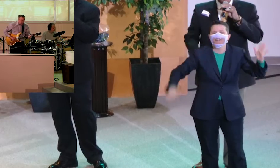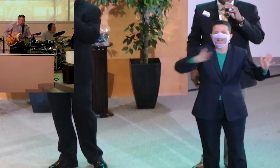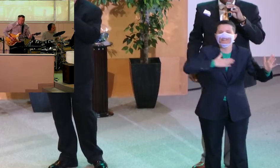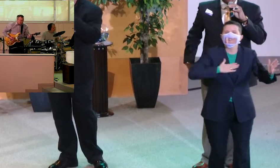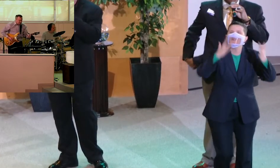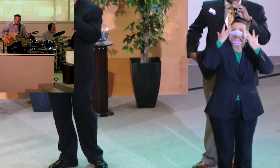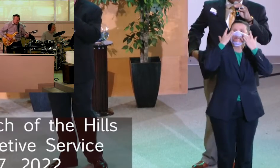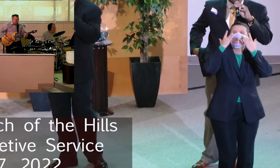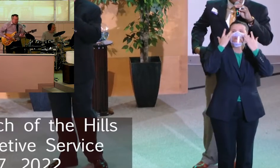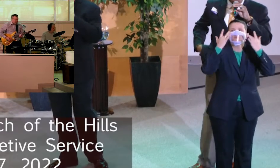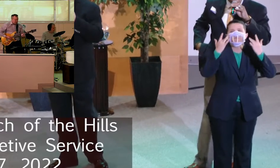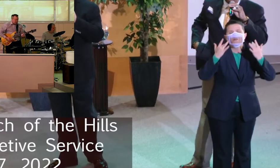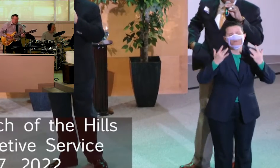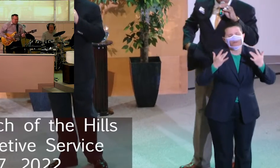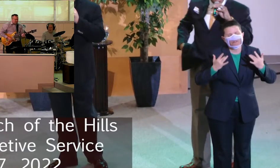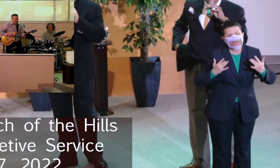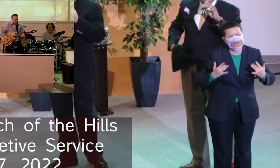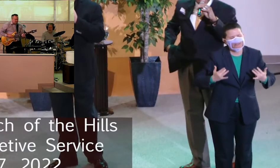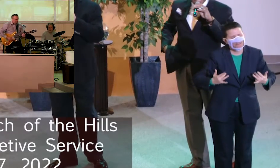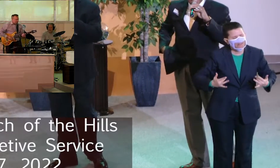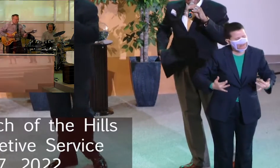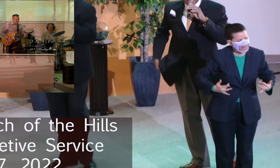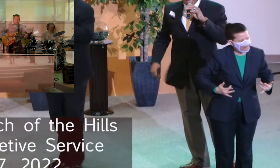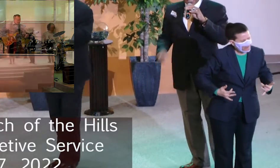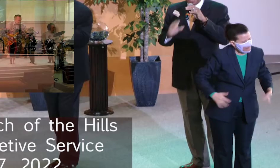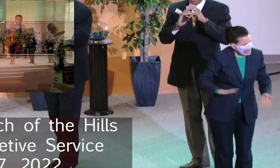you have turned my morning